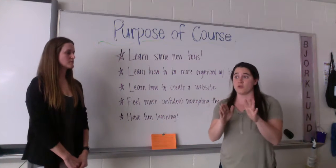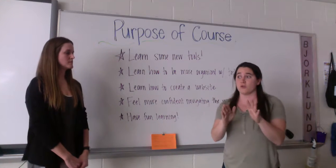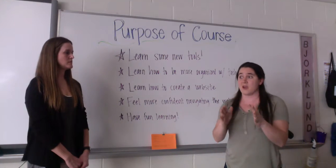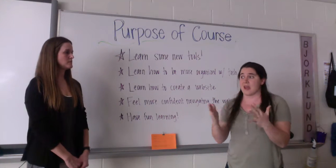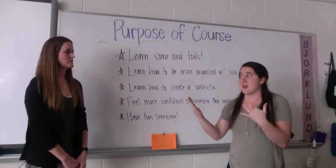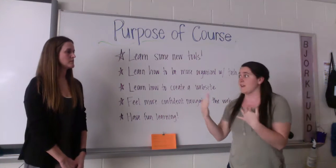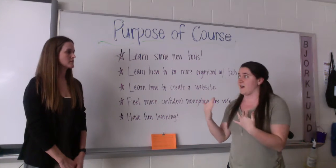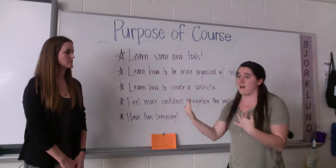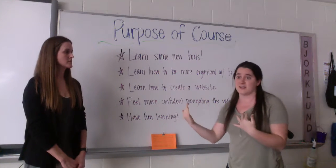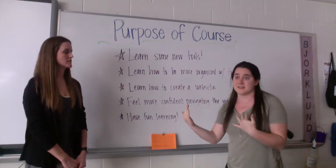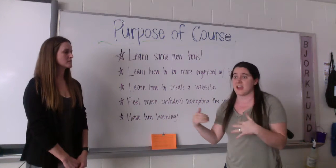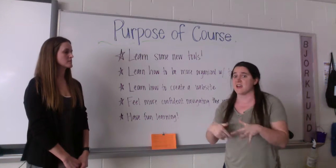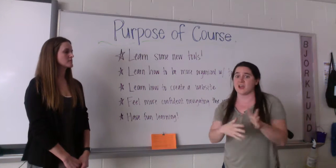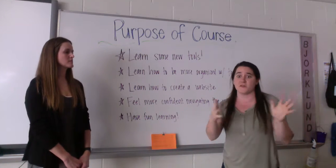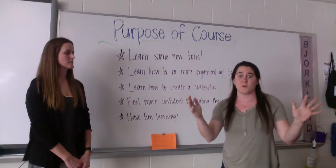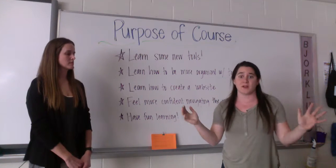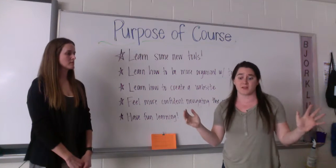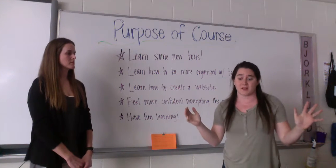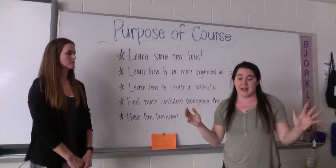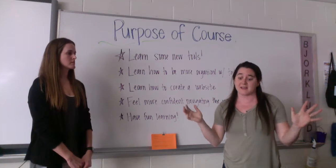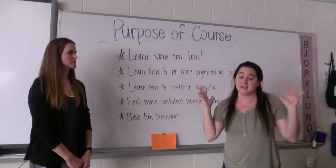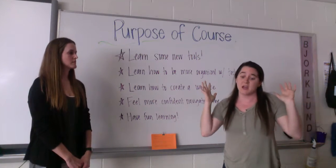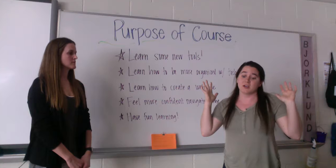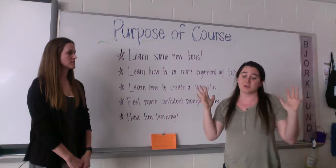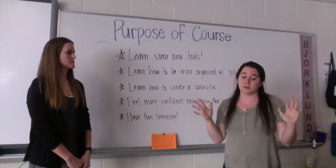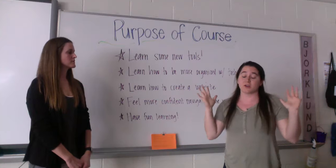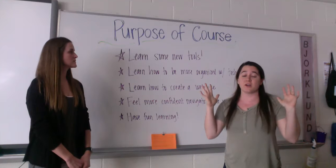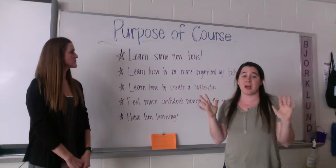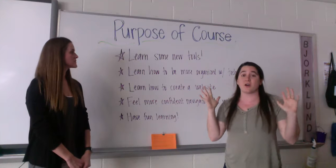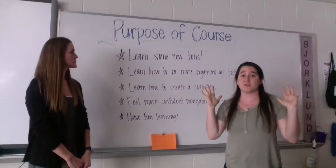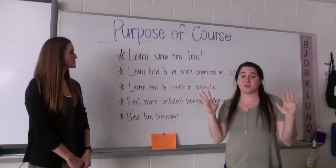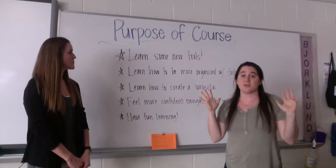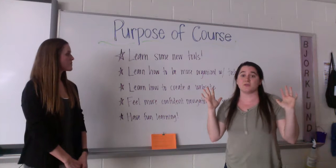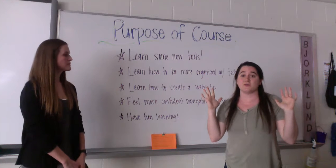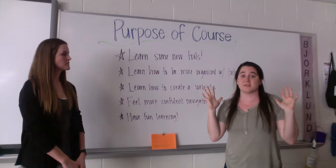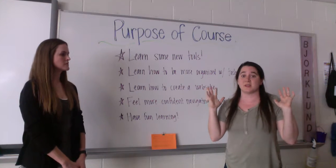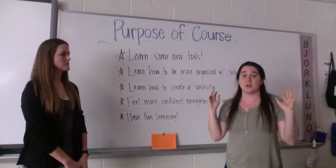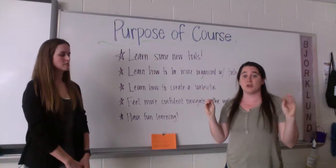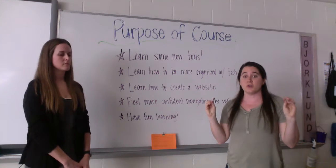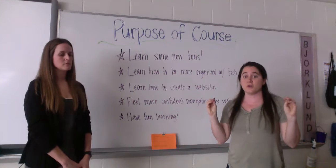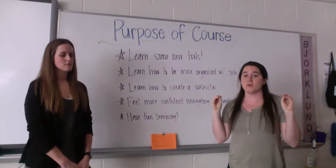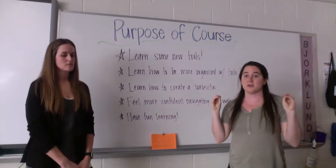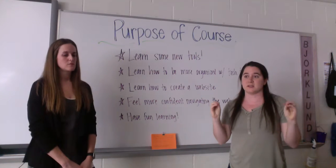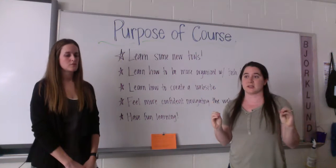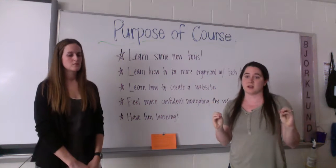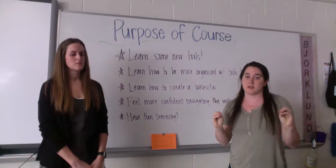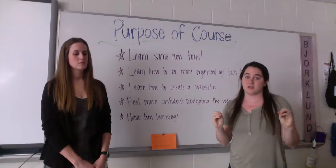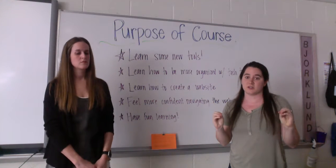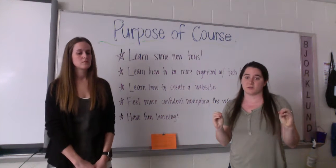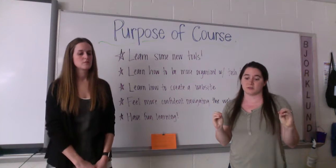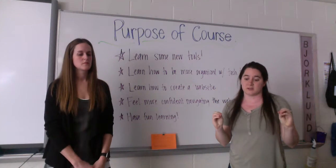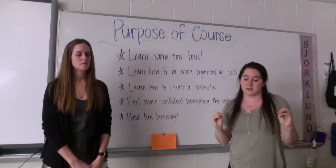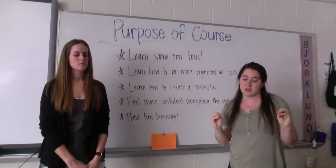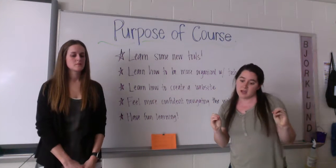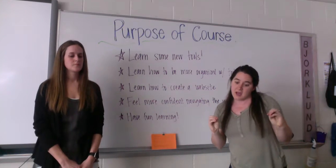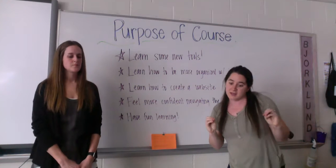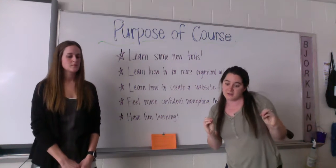you and us and everyone in the class to learn how to use new technology tools. And